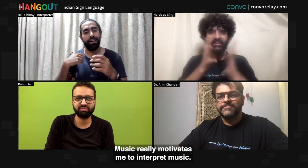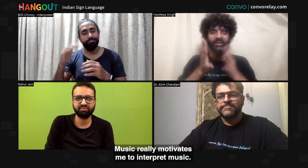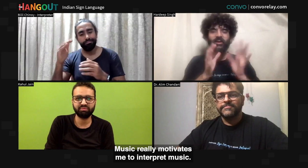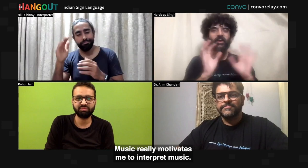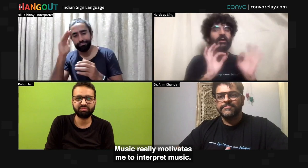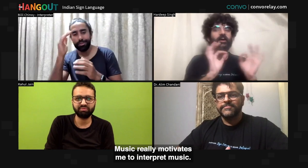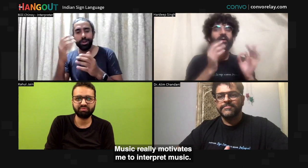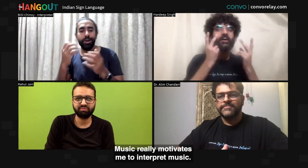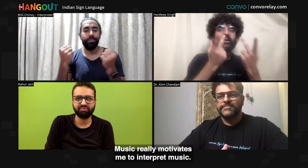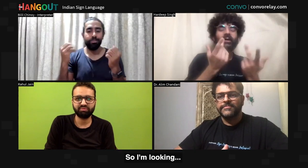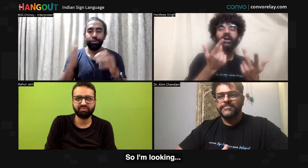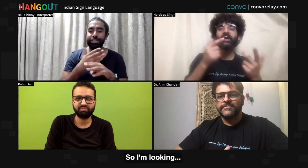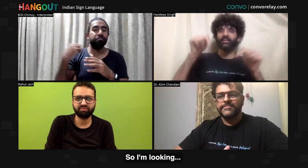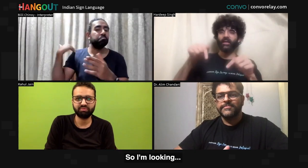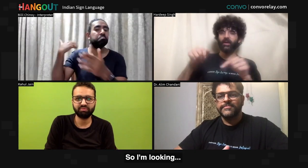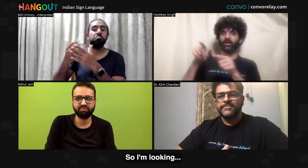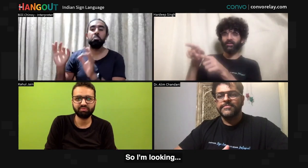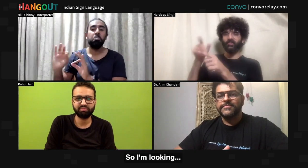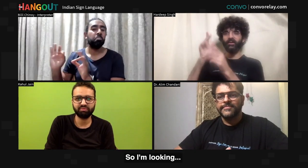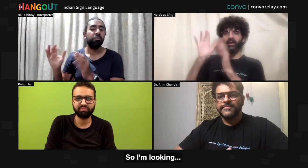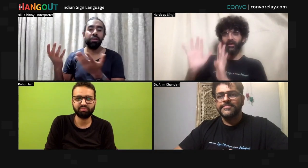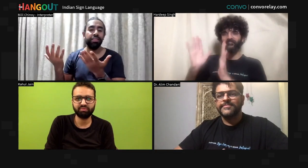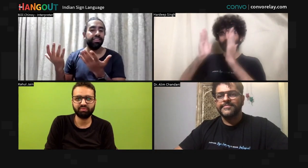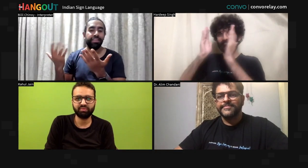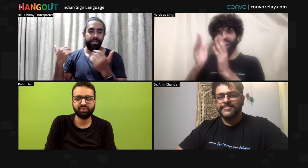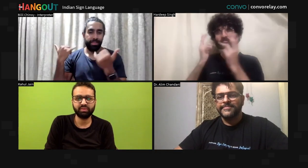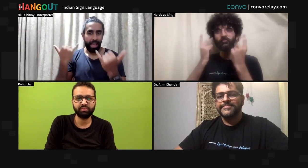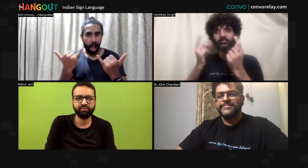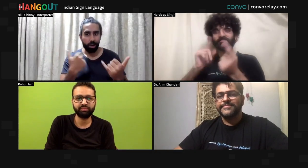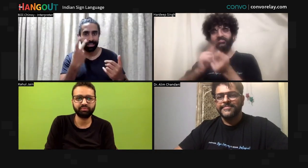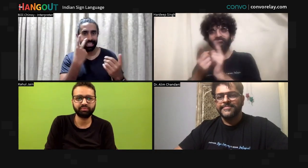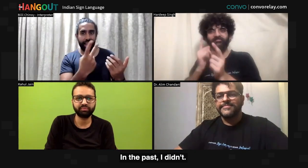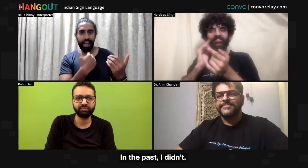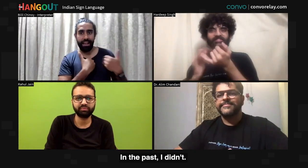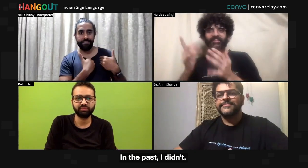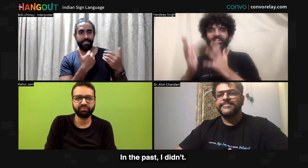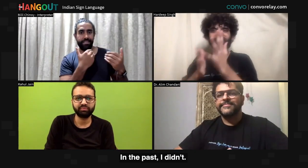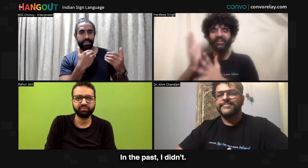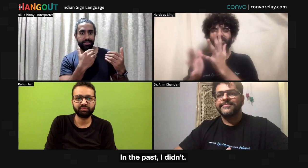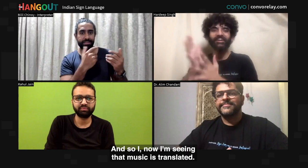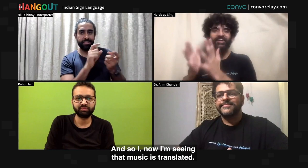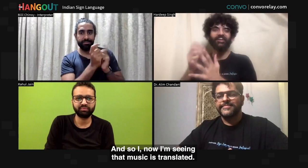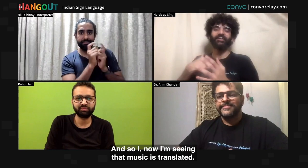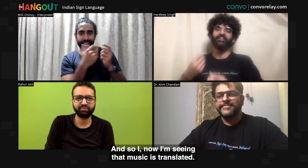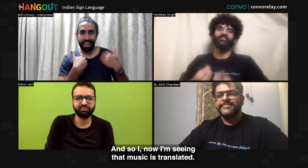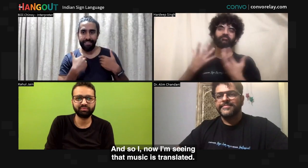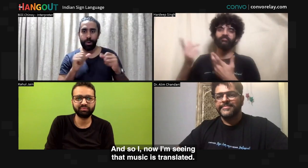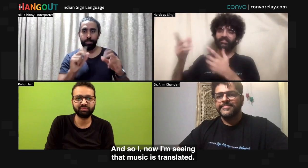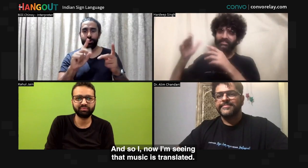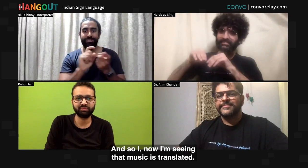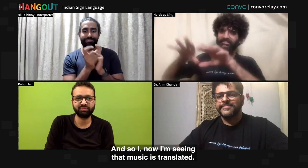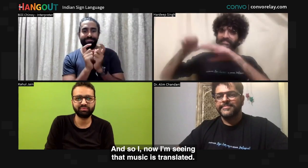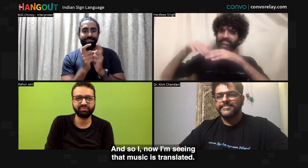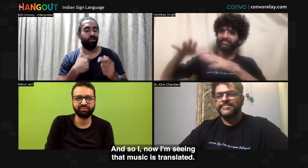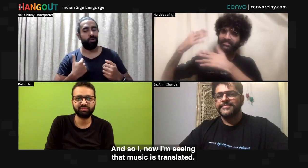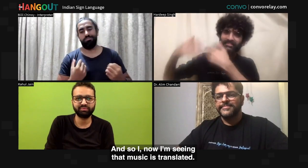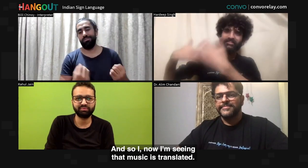um, interpret music. So I'm looking in, uh, I, in the past I didn't. and so I, now I'm seeing that, um,